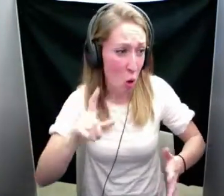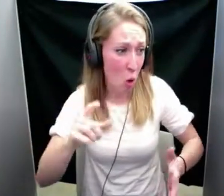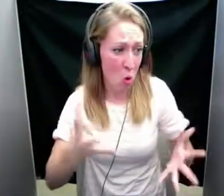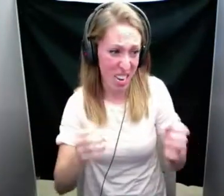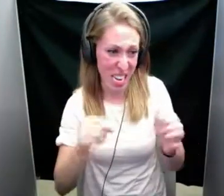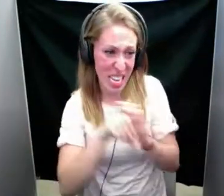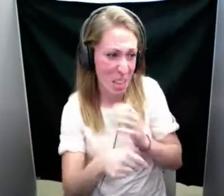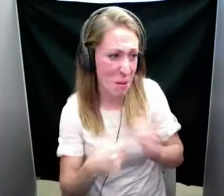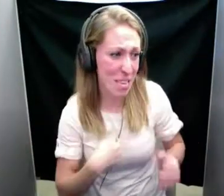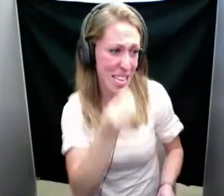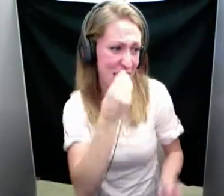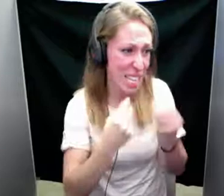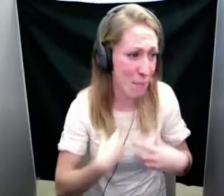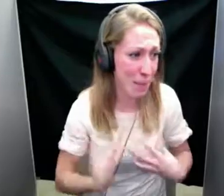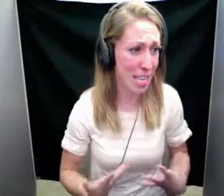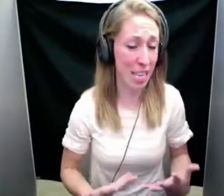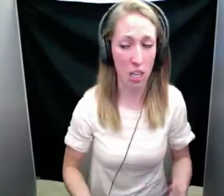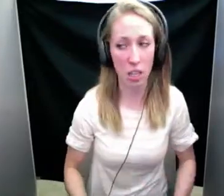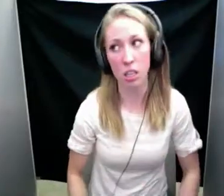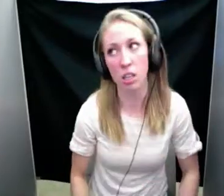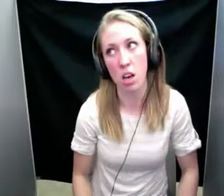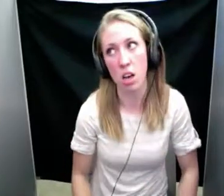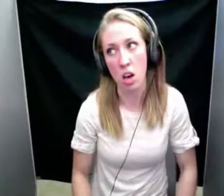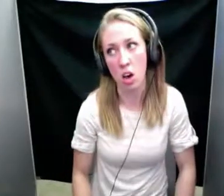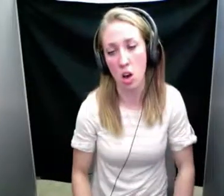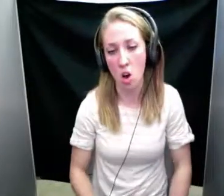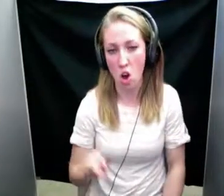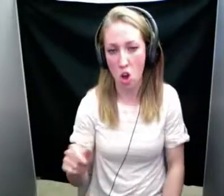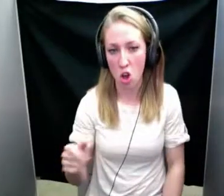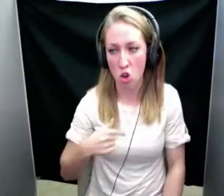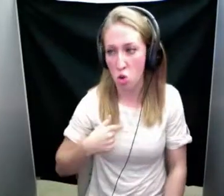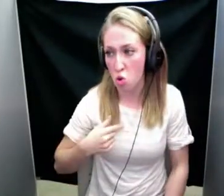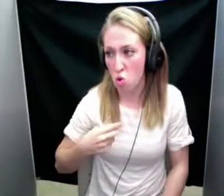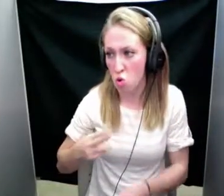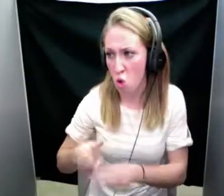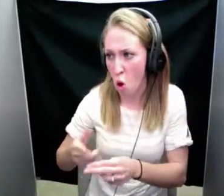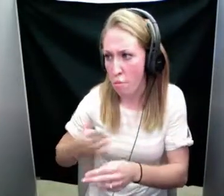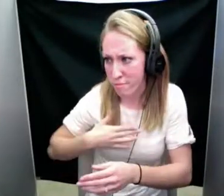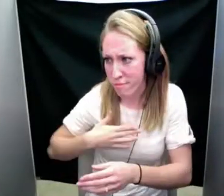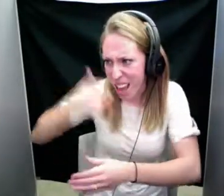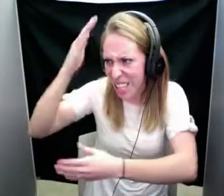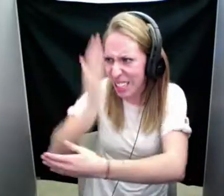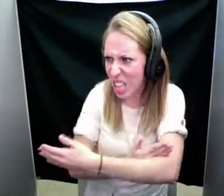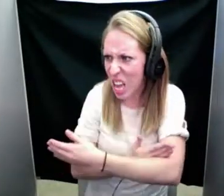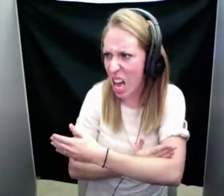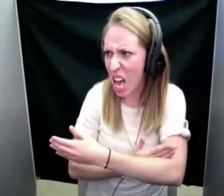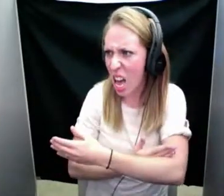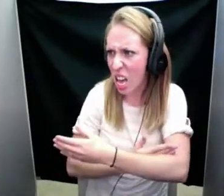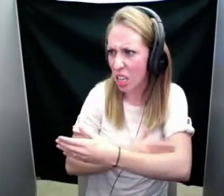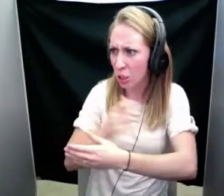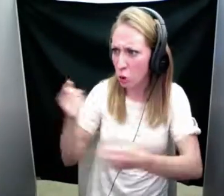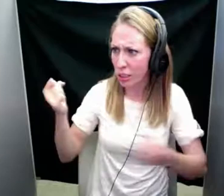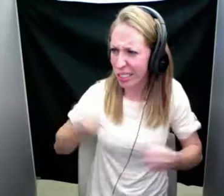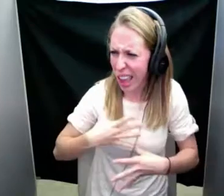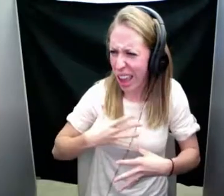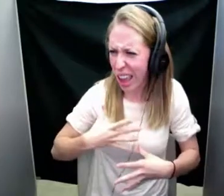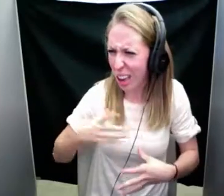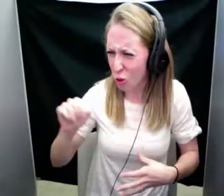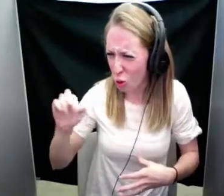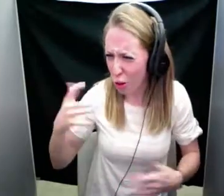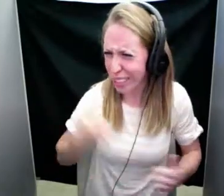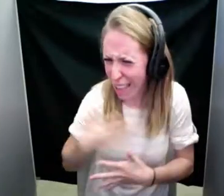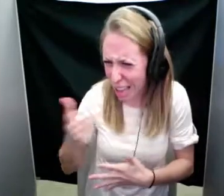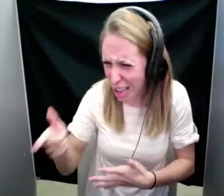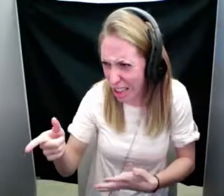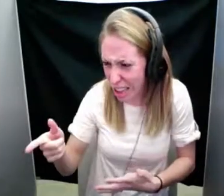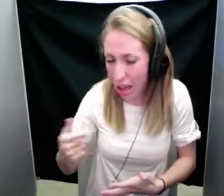me." Oh, Father, did you call yourself my son and you run away from a troll? I can't believe it. When I